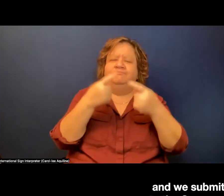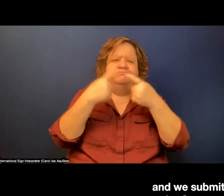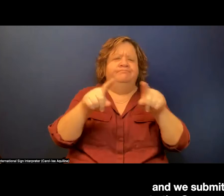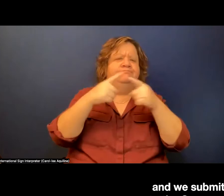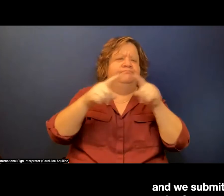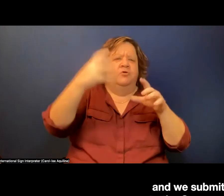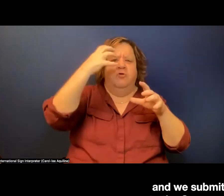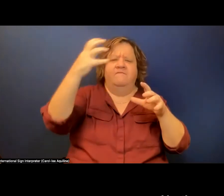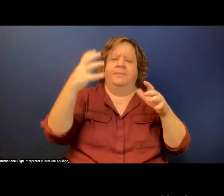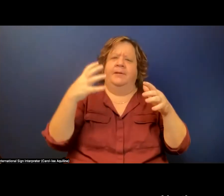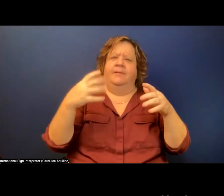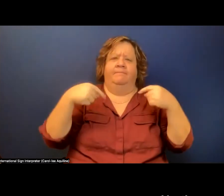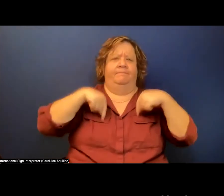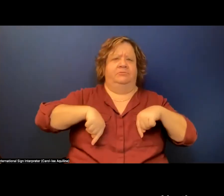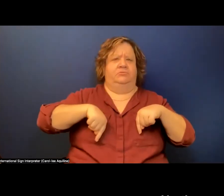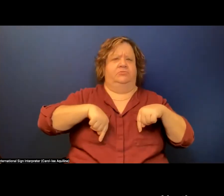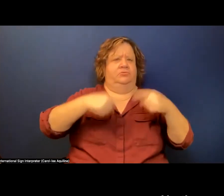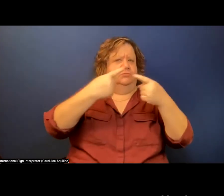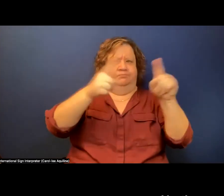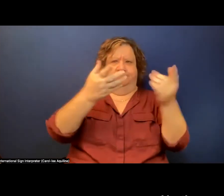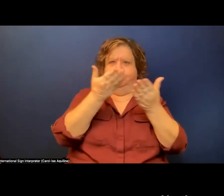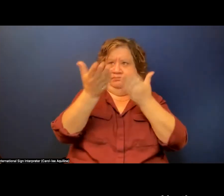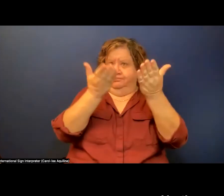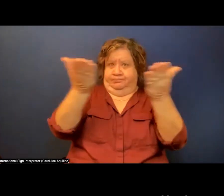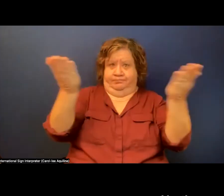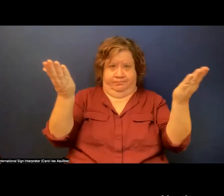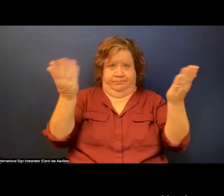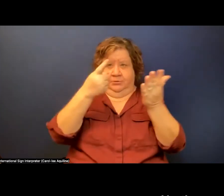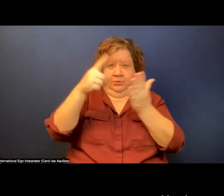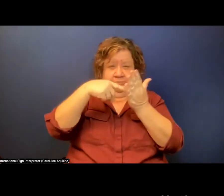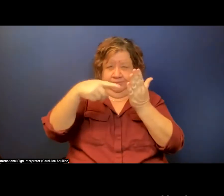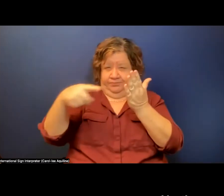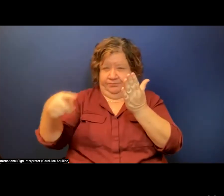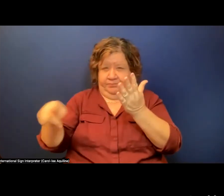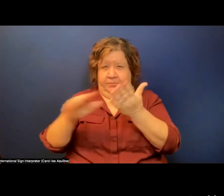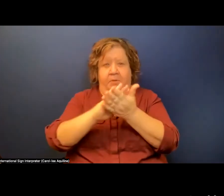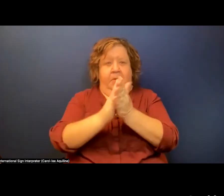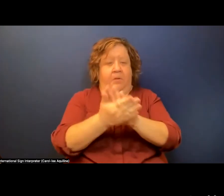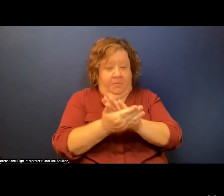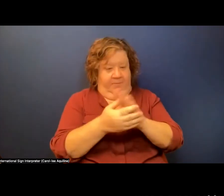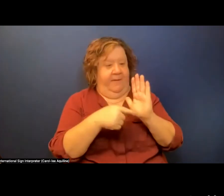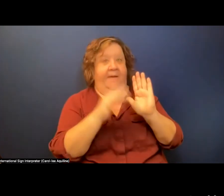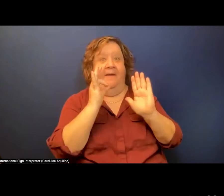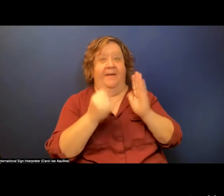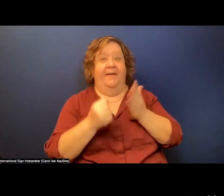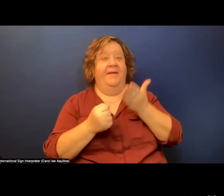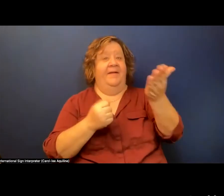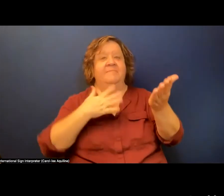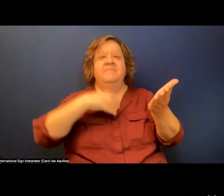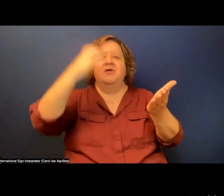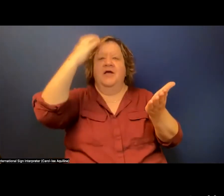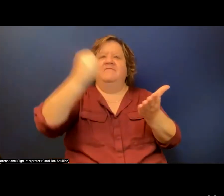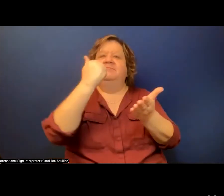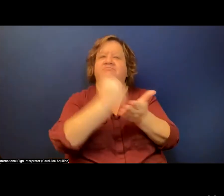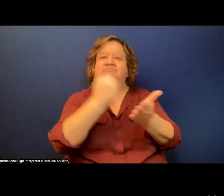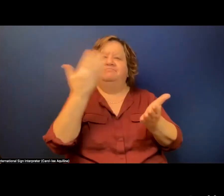government. And the action plan passed by the government in January 2019. It was a great